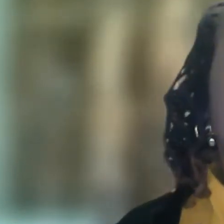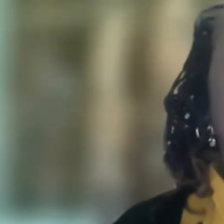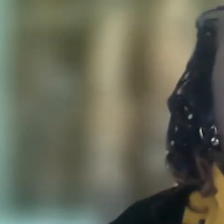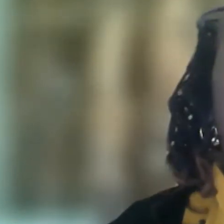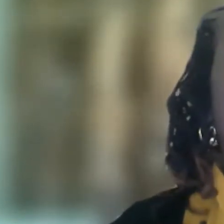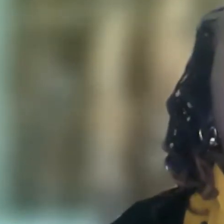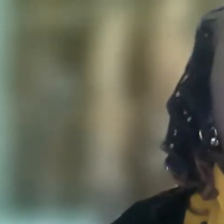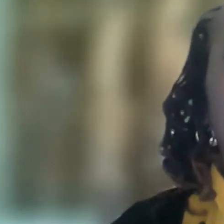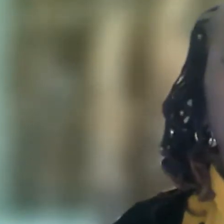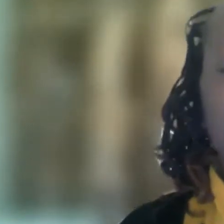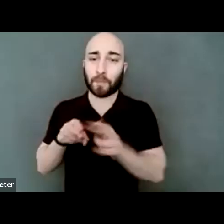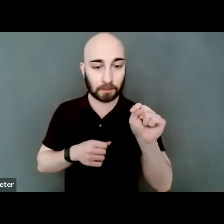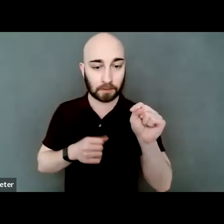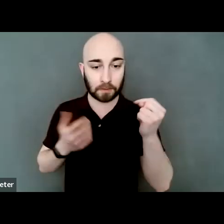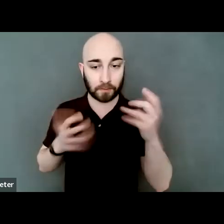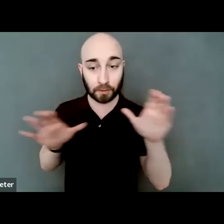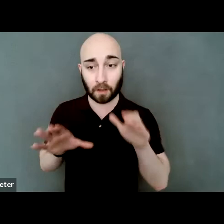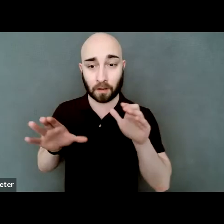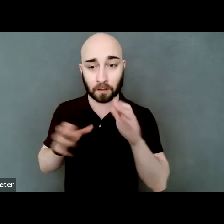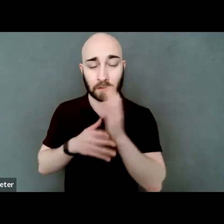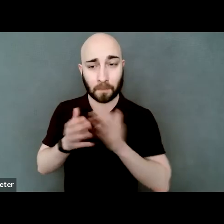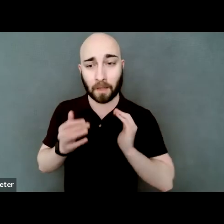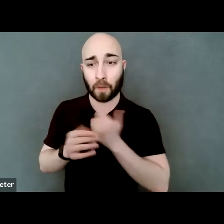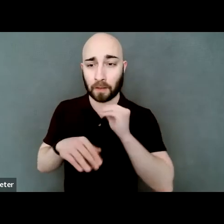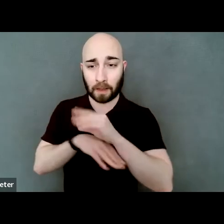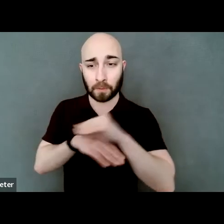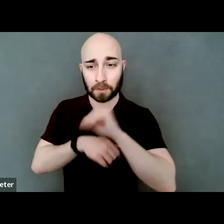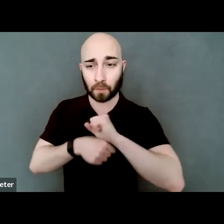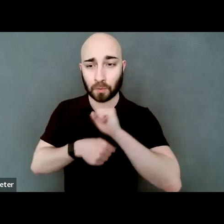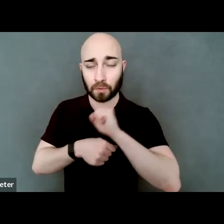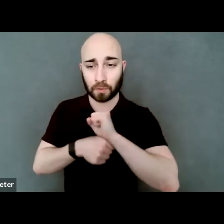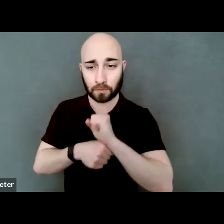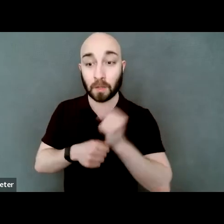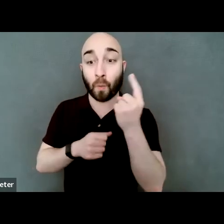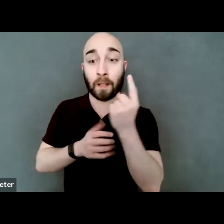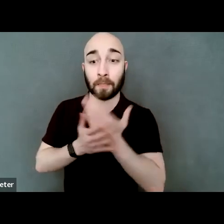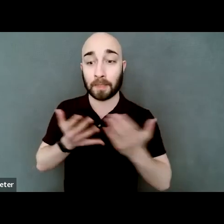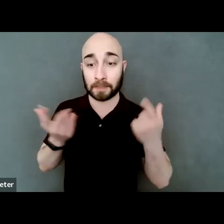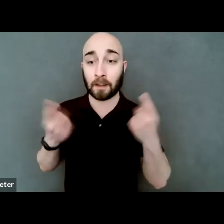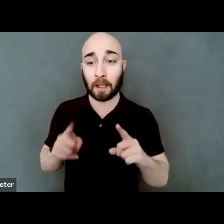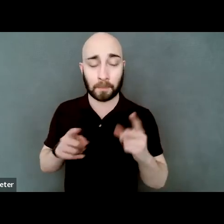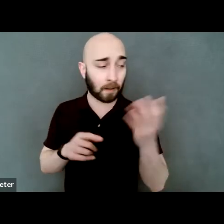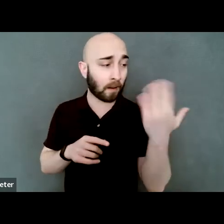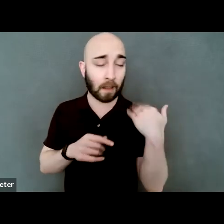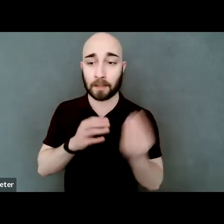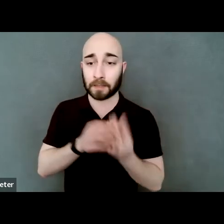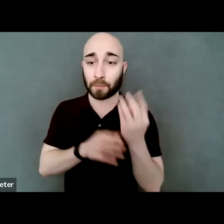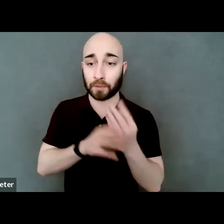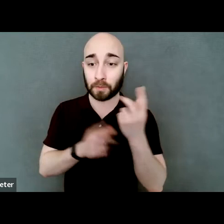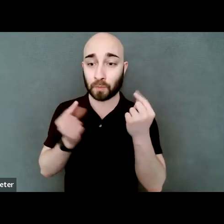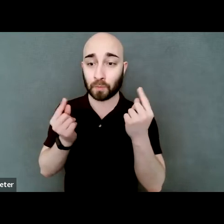BSTT has done into our counseling work. So one of the things that happened last spring was that